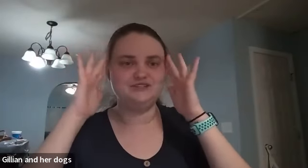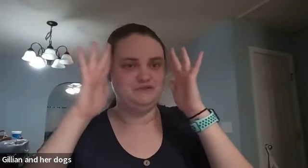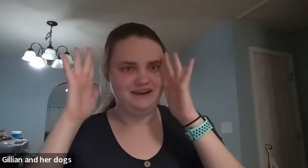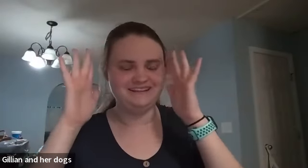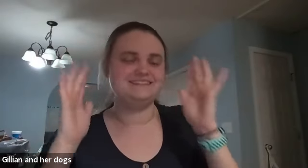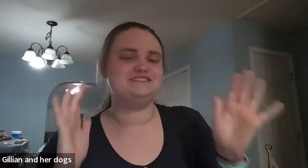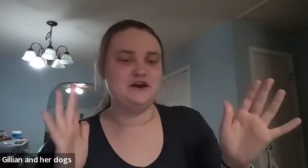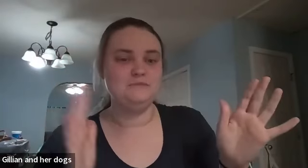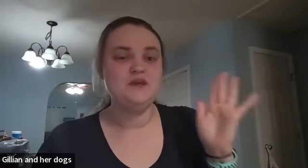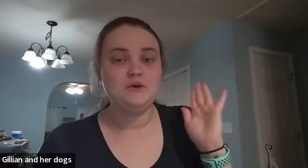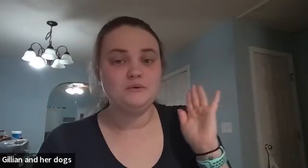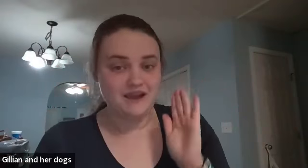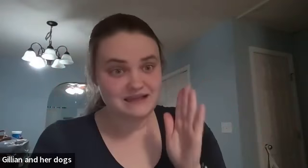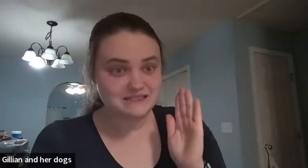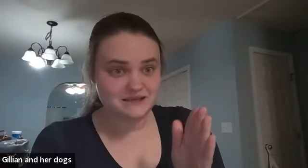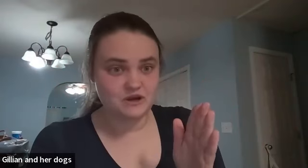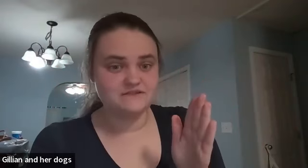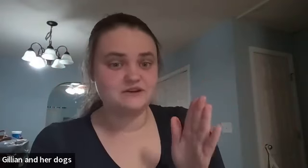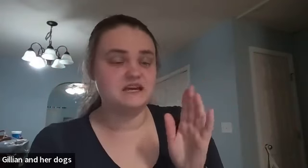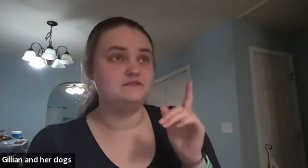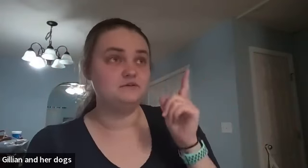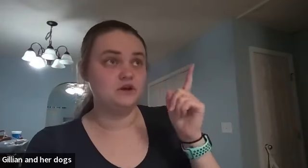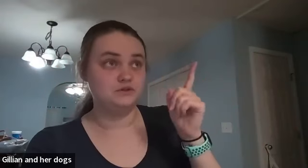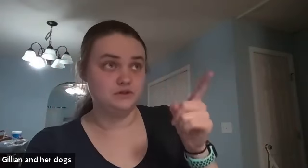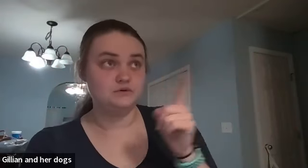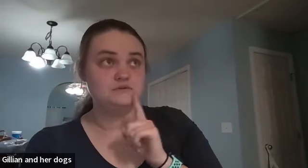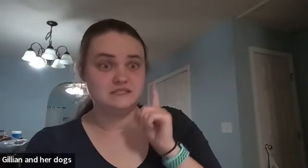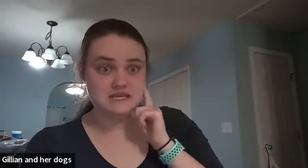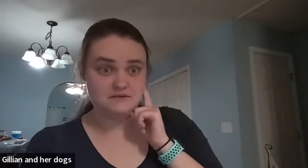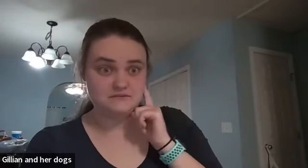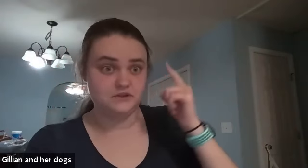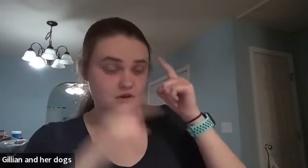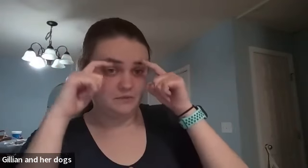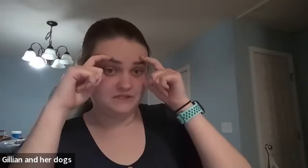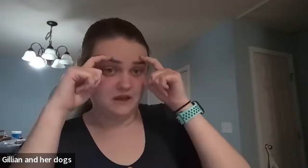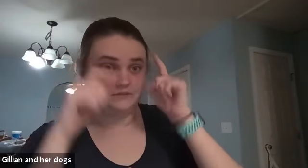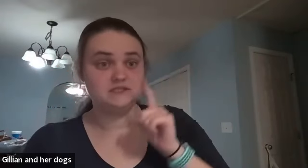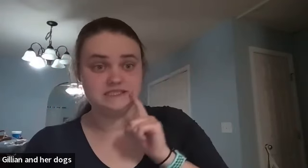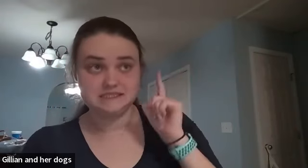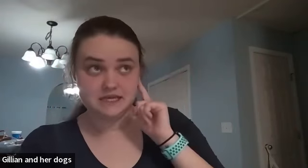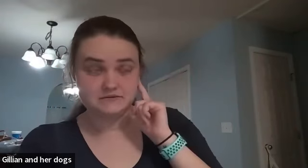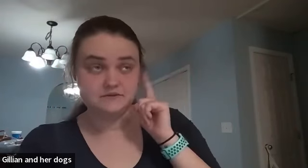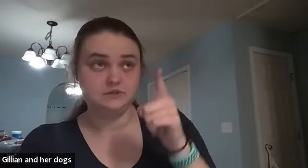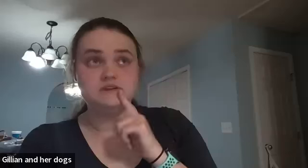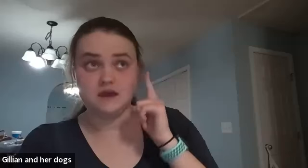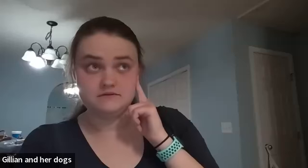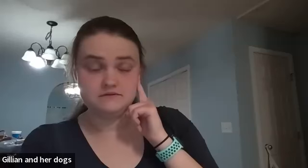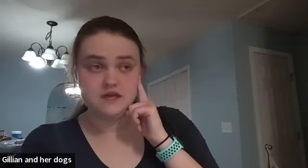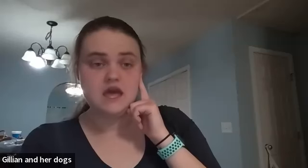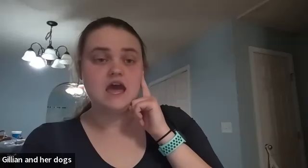be right. So when you ask someone if they're deaf, you would go, you deaf, with your eyebrows up. Deaf, you deaf. And